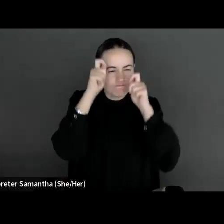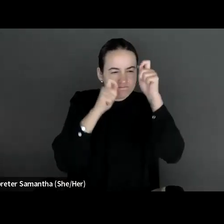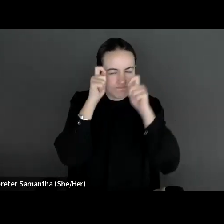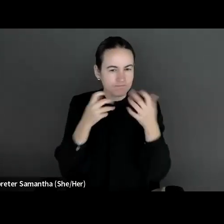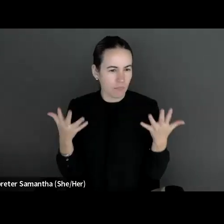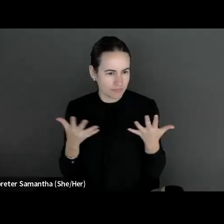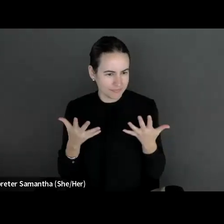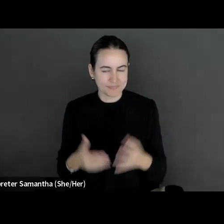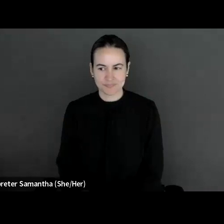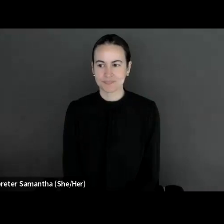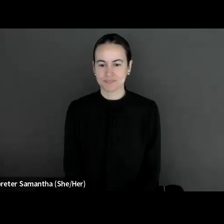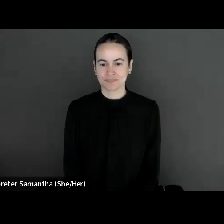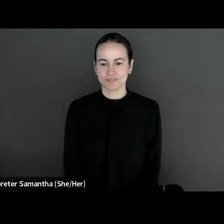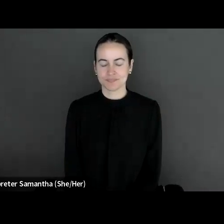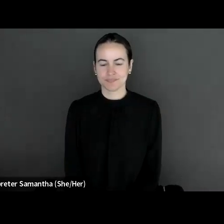Next slide.